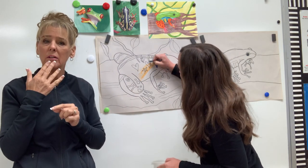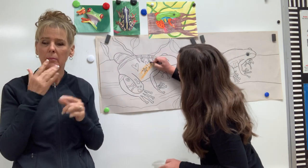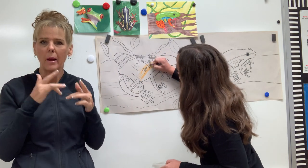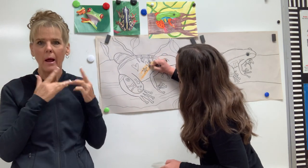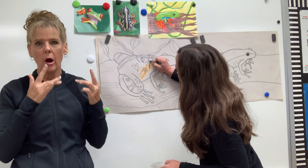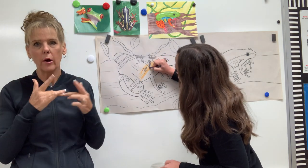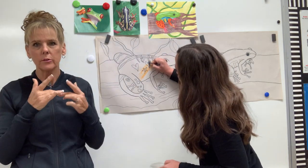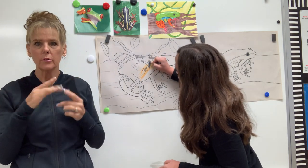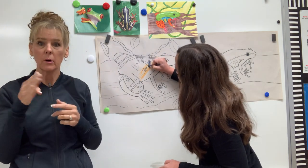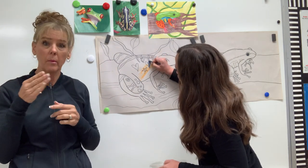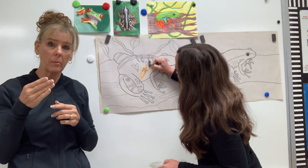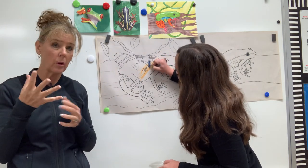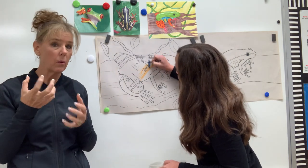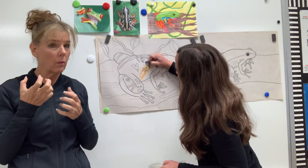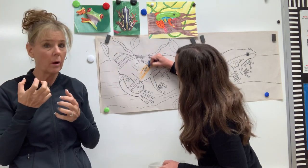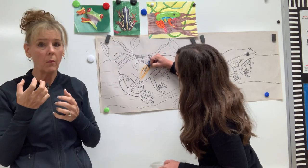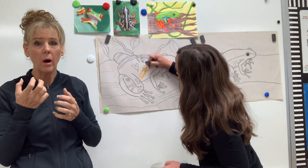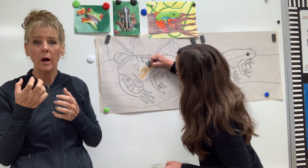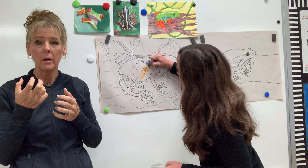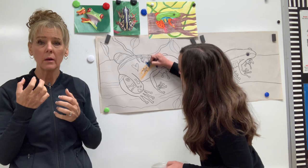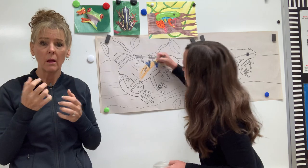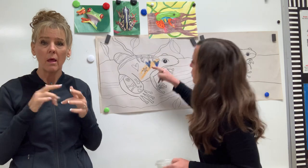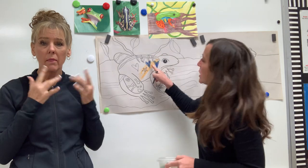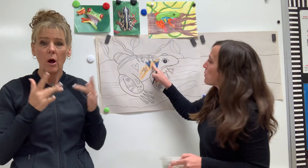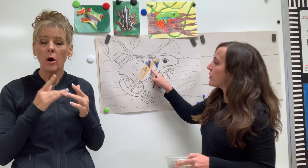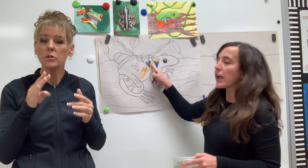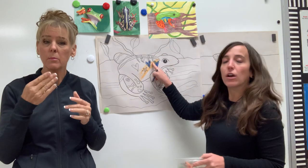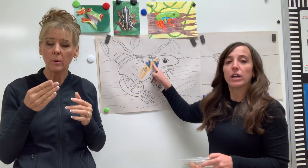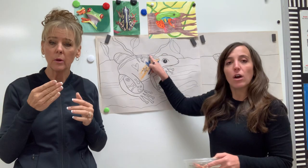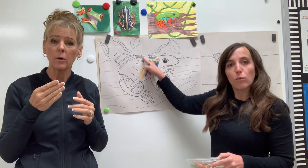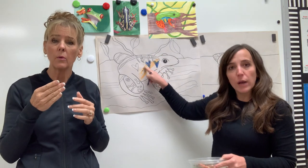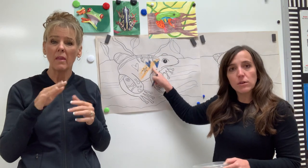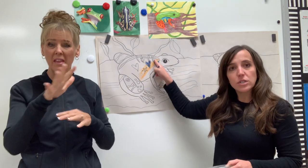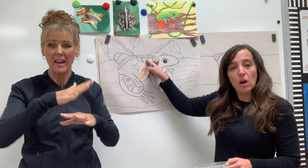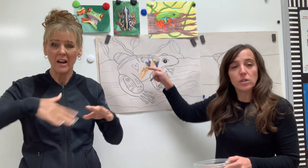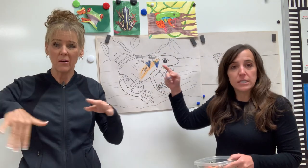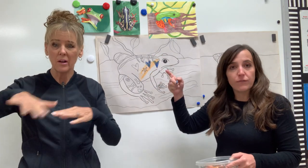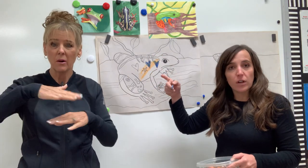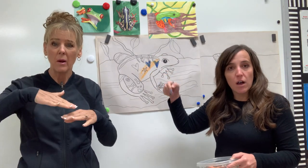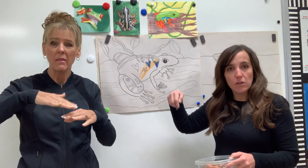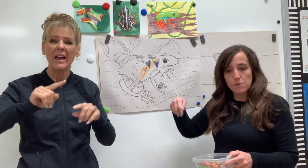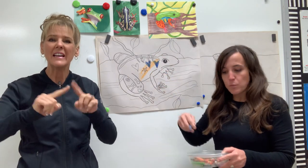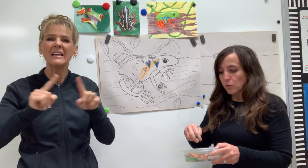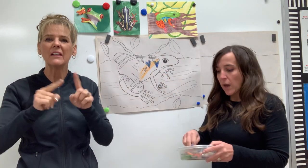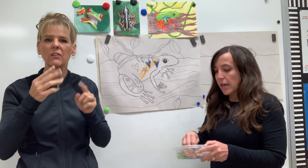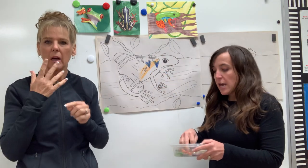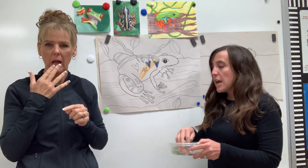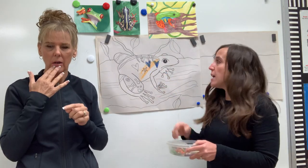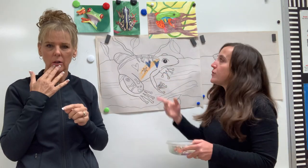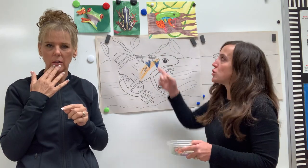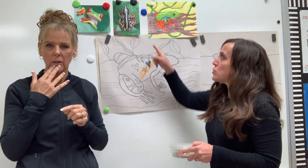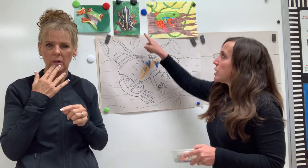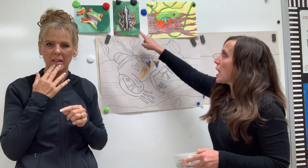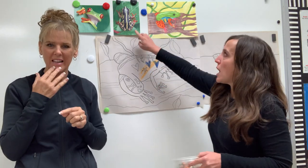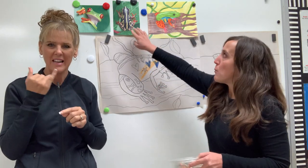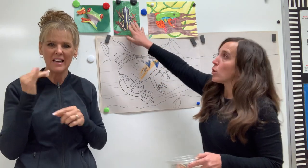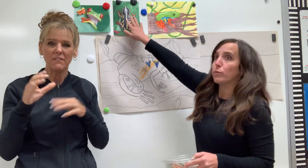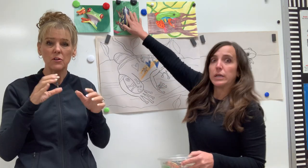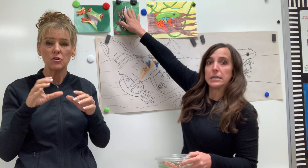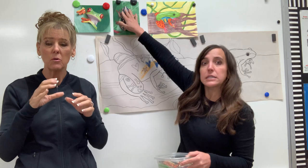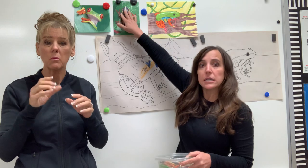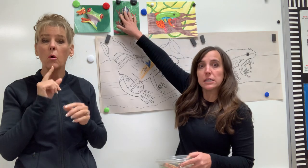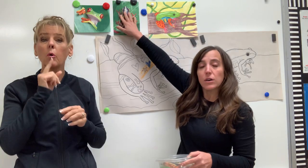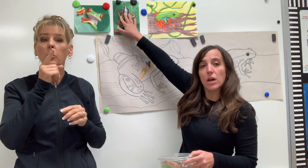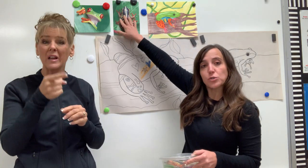going to be blue, I want the hearts blue, and I want the area around the hearts a different color, okay? If you're doing a